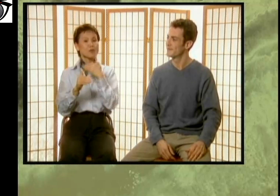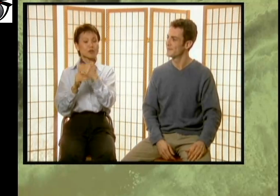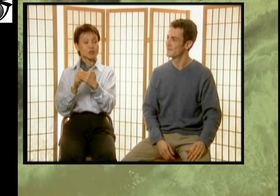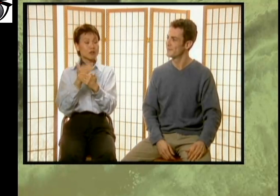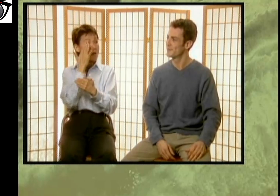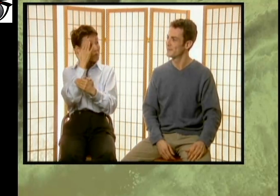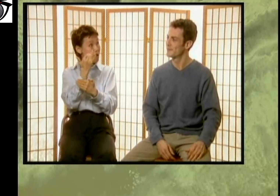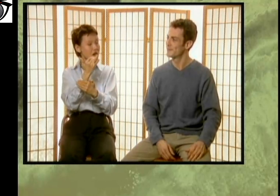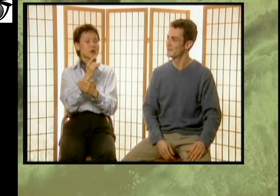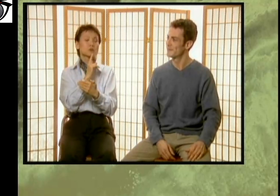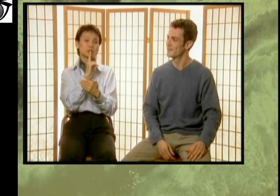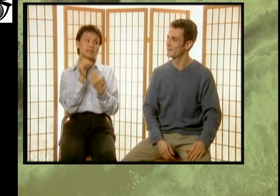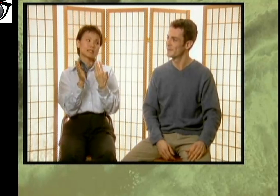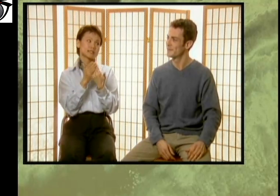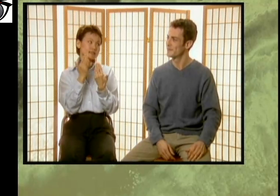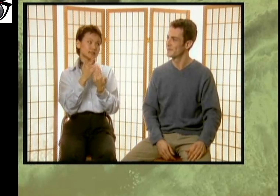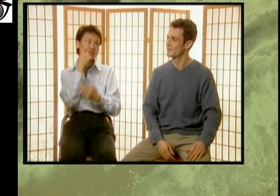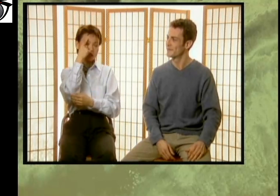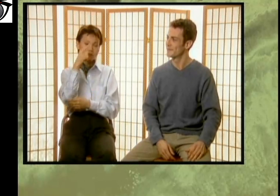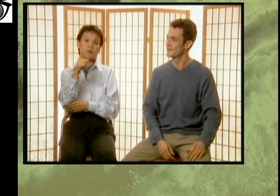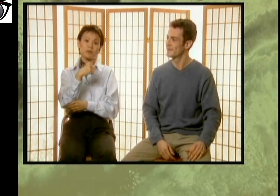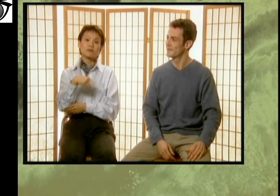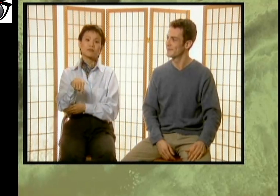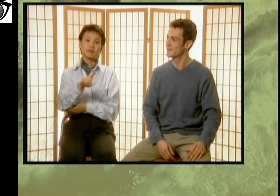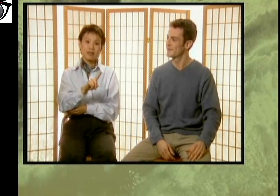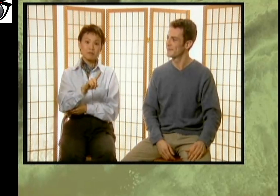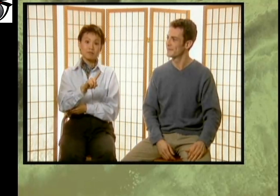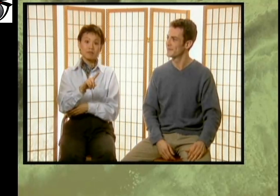in English word order because it's easier for them.